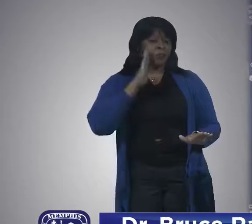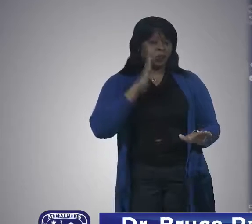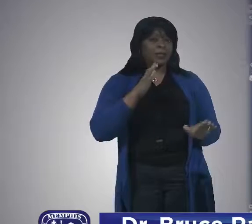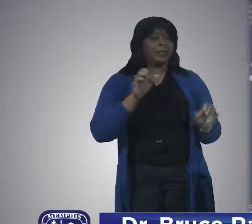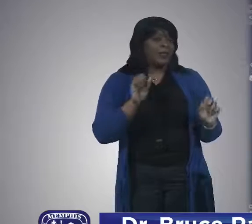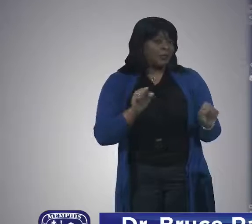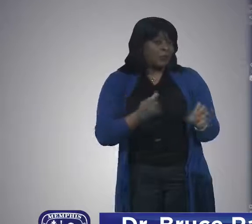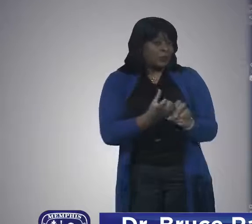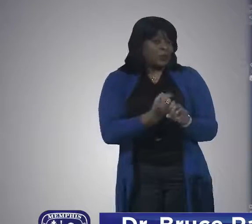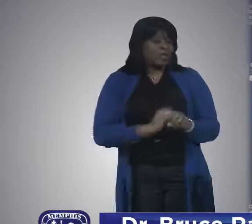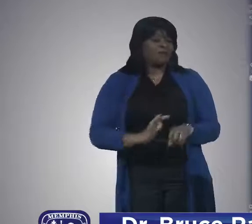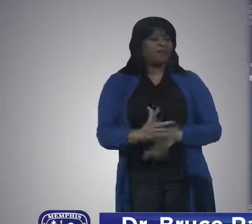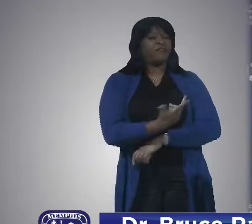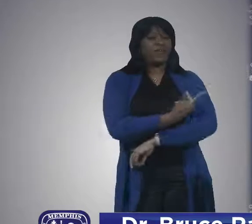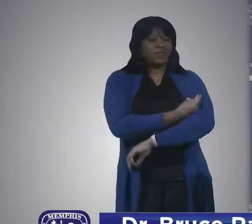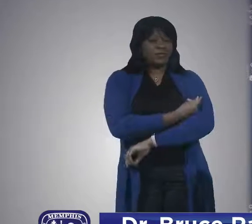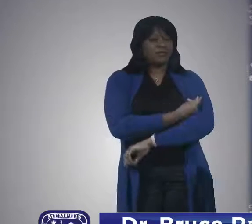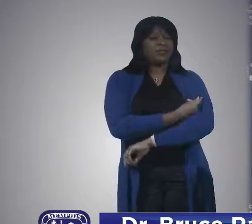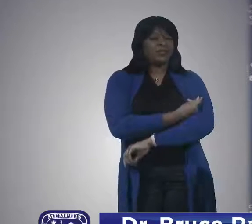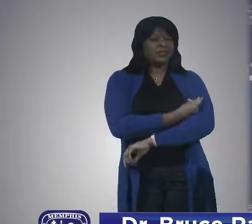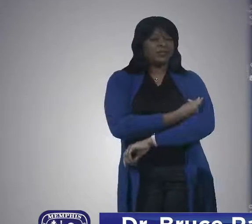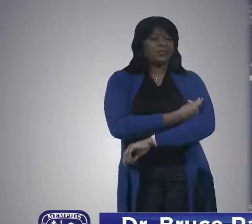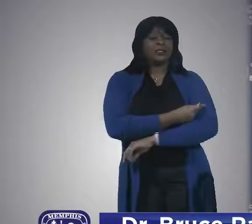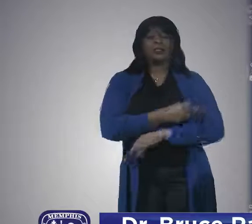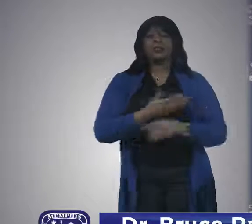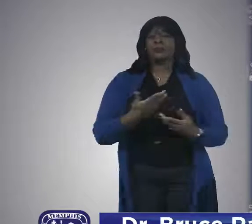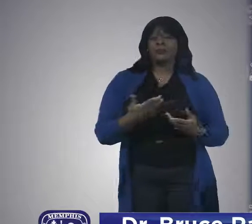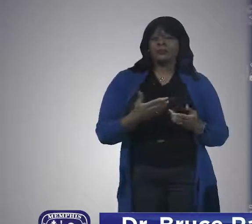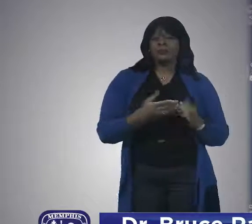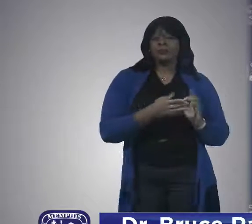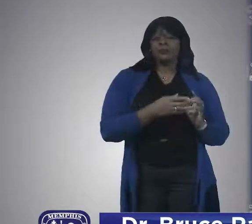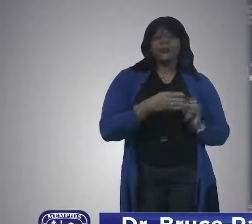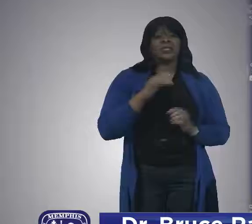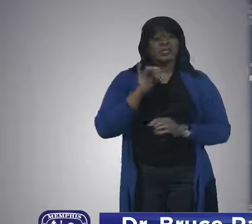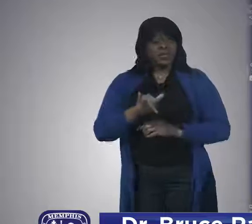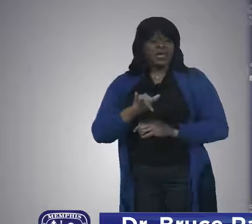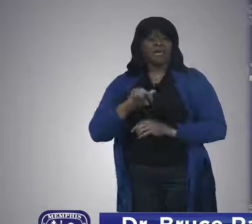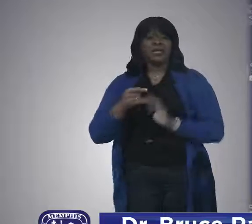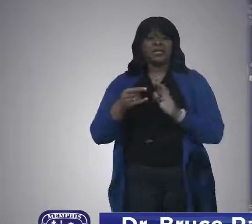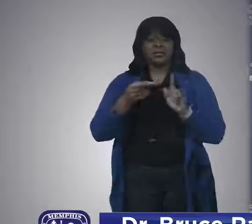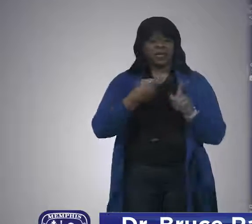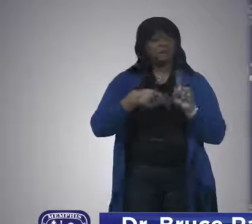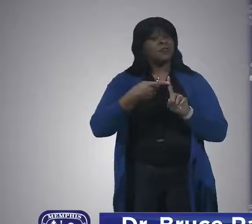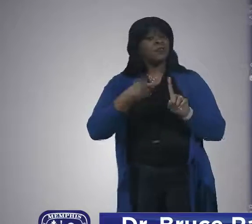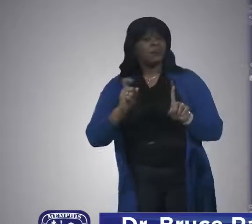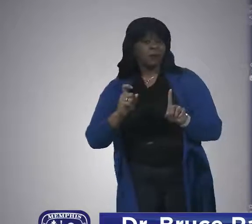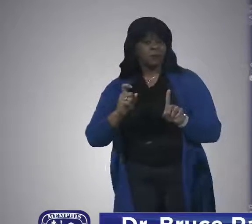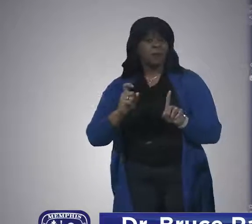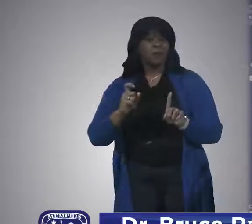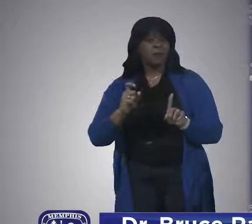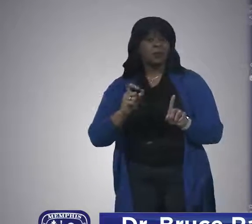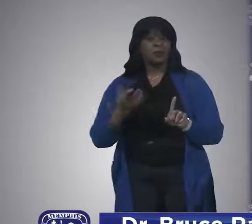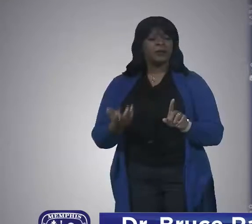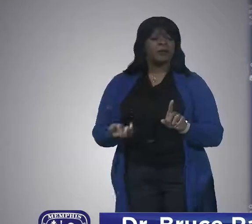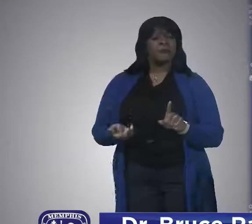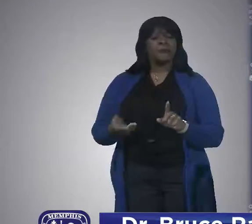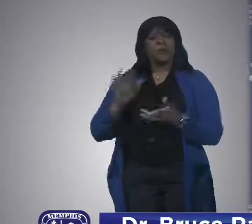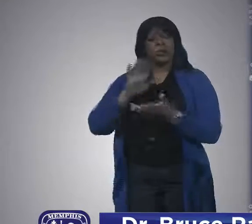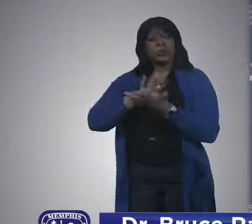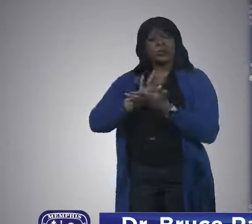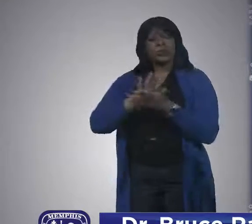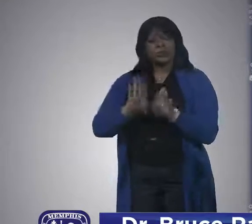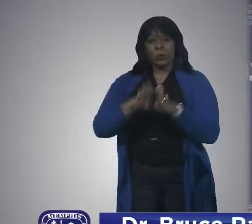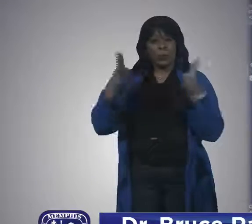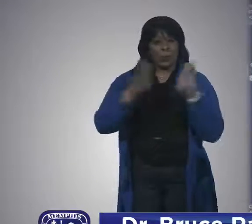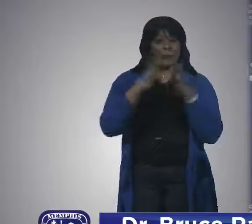will be able to be vaccinated. And then that really stems from the fact that, you know, schools are